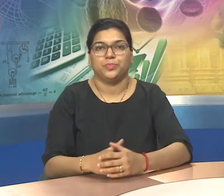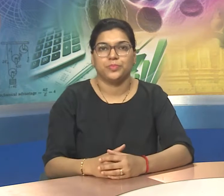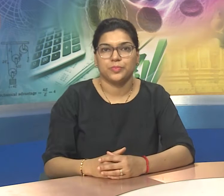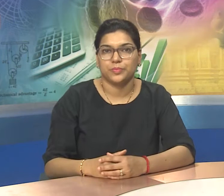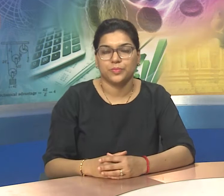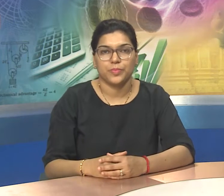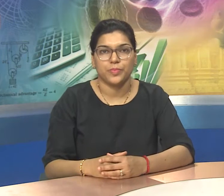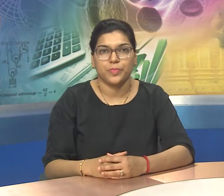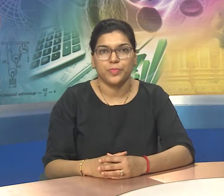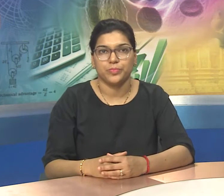circle.